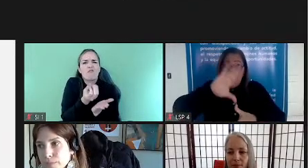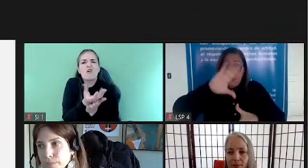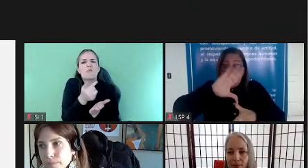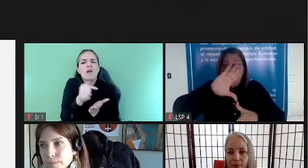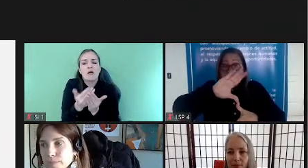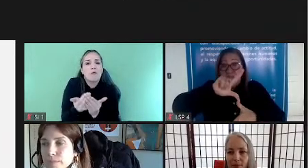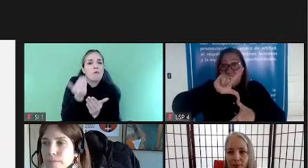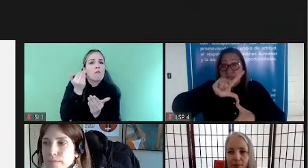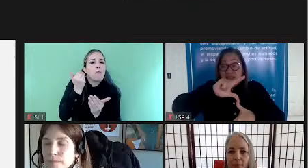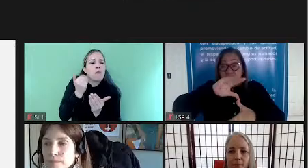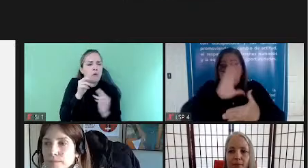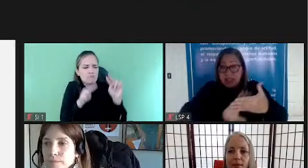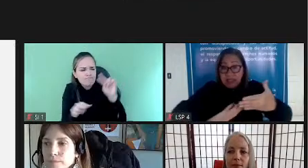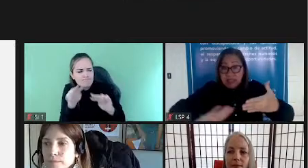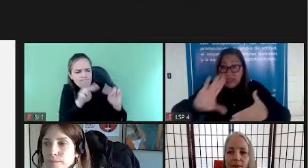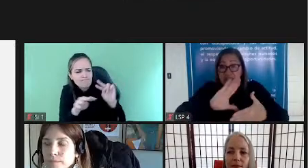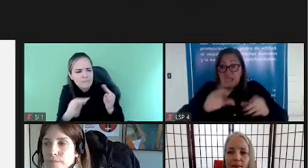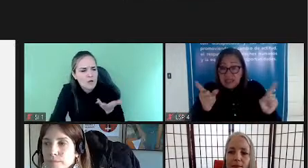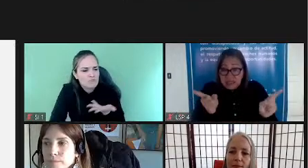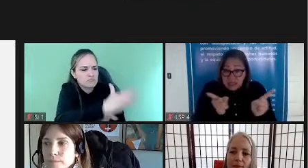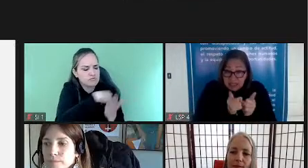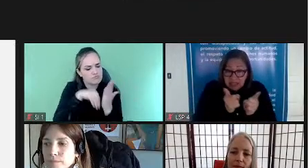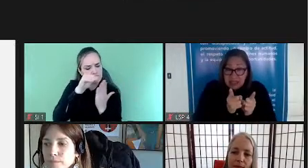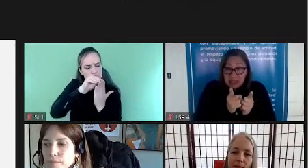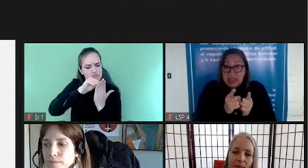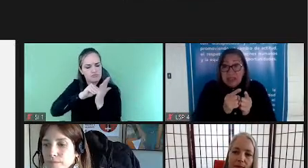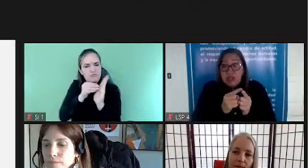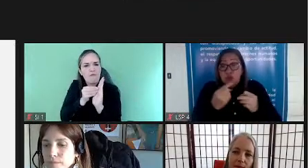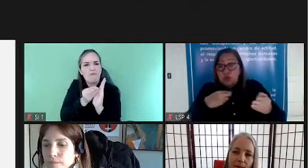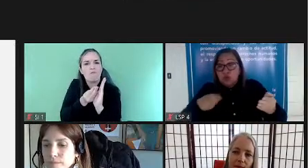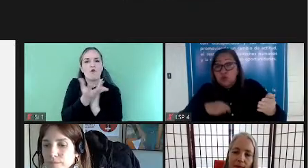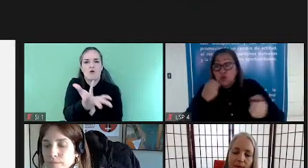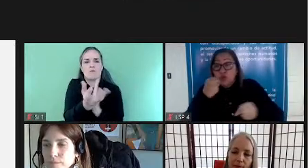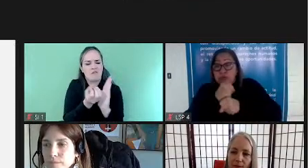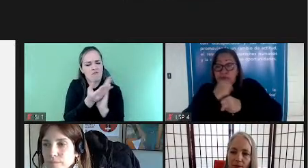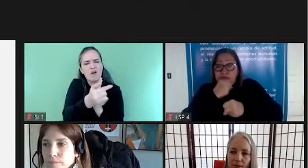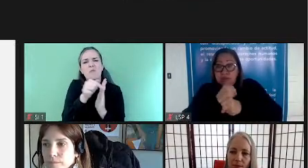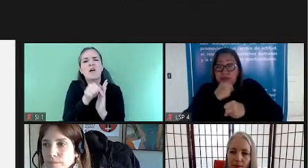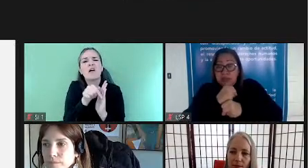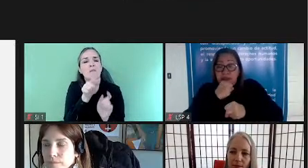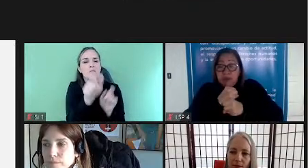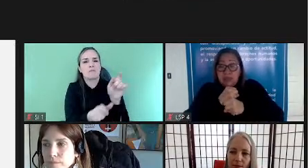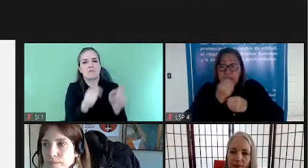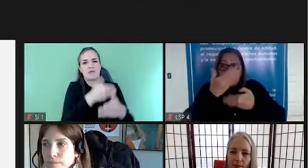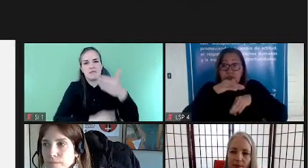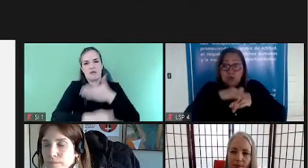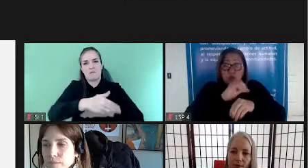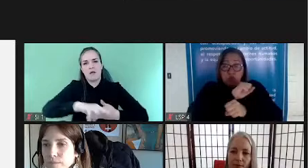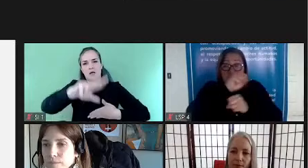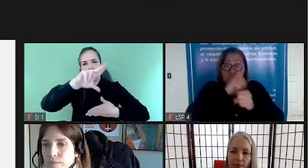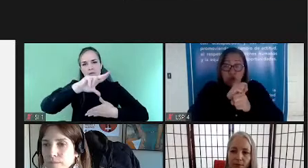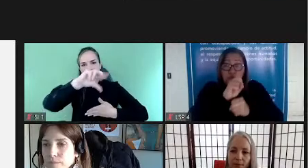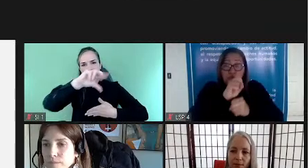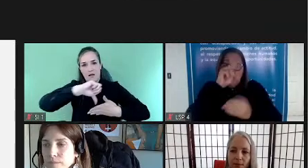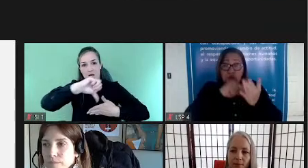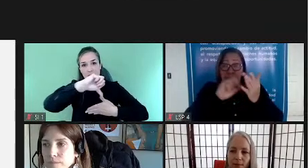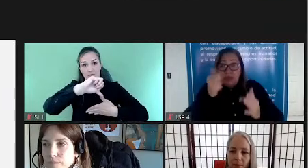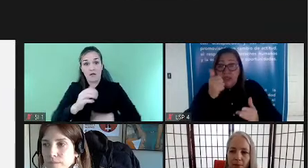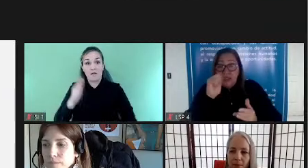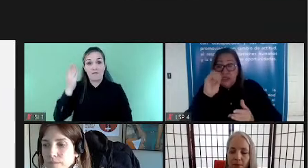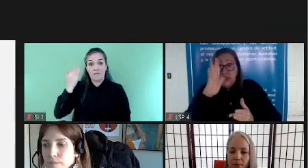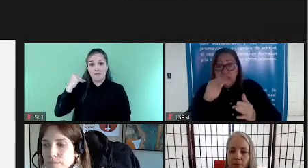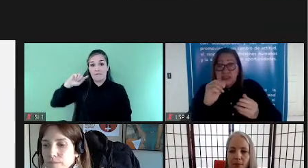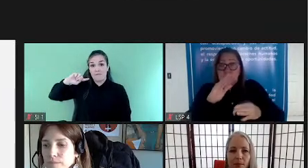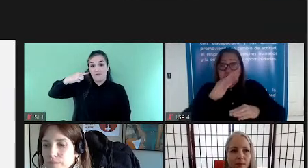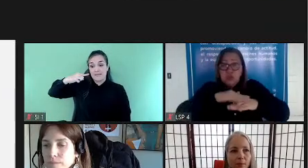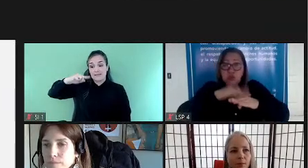in latin america and the caribbean this was the third report of a series that we have been working on so regarding